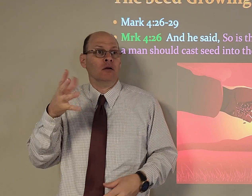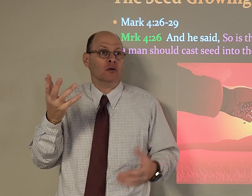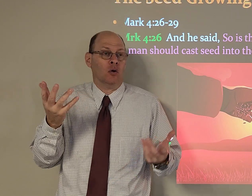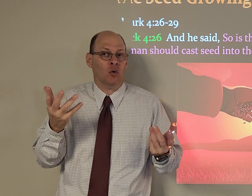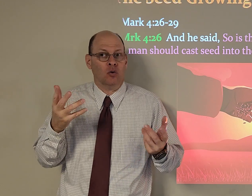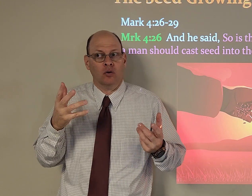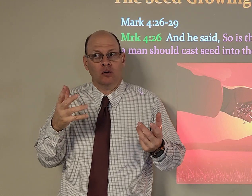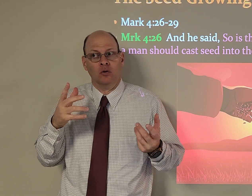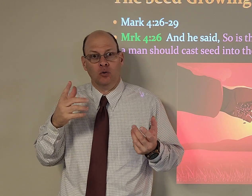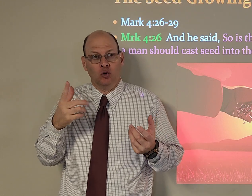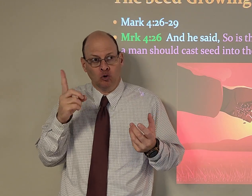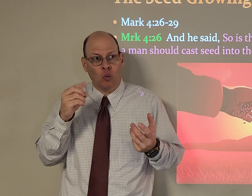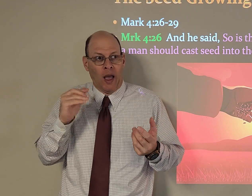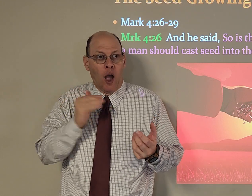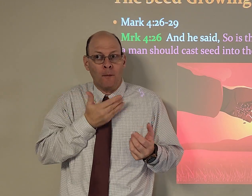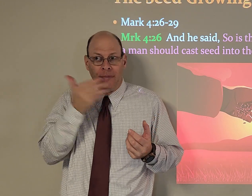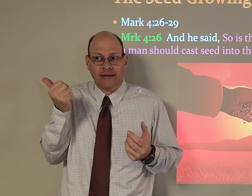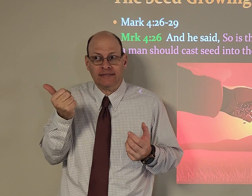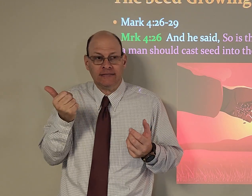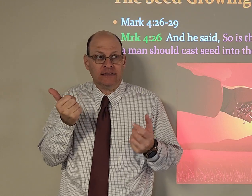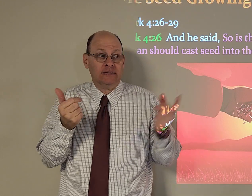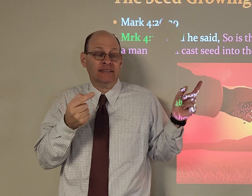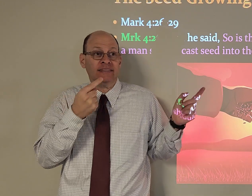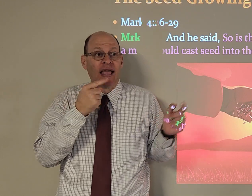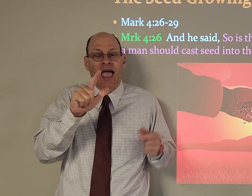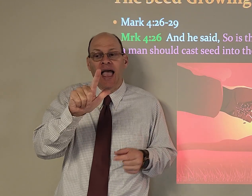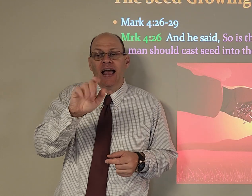So when the Lord asks us to do something, let's not ignore it.